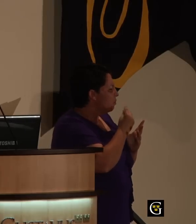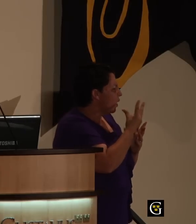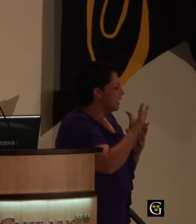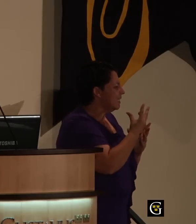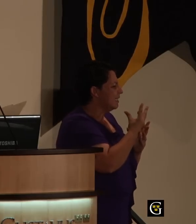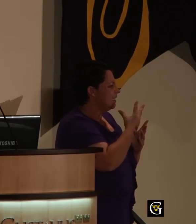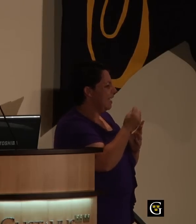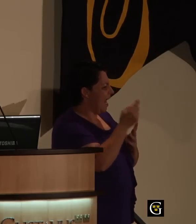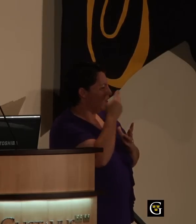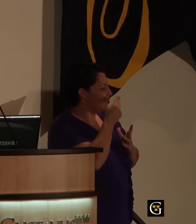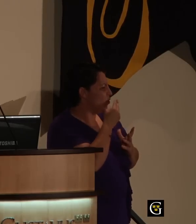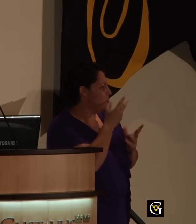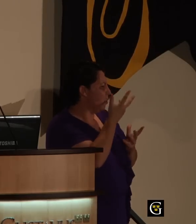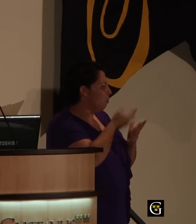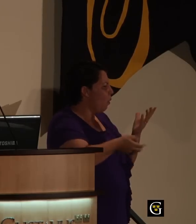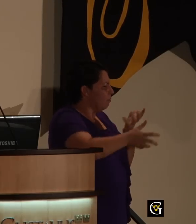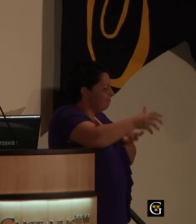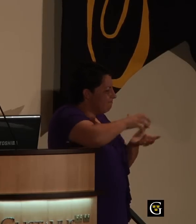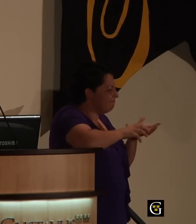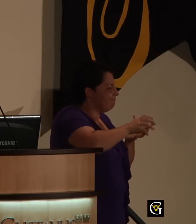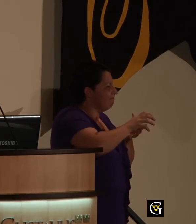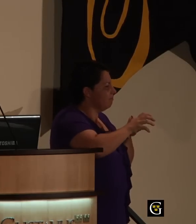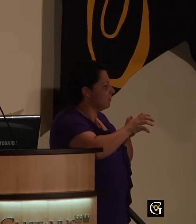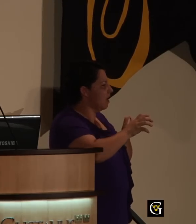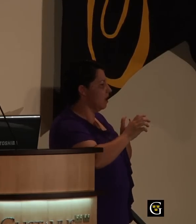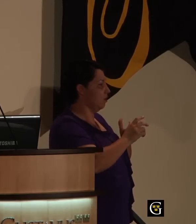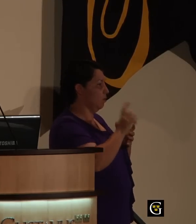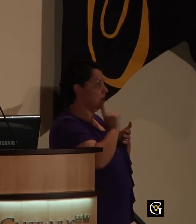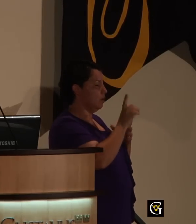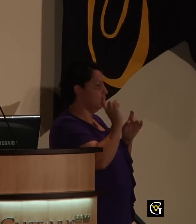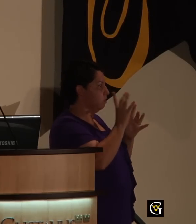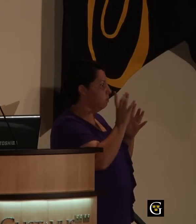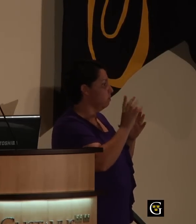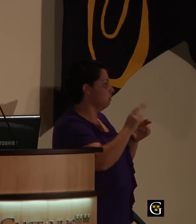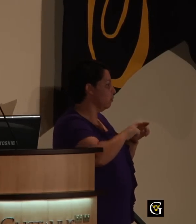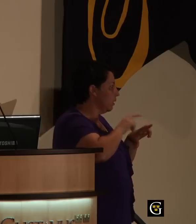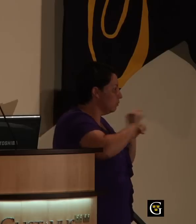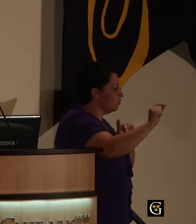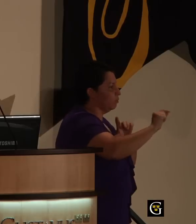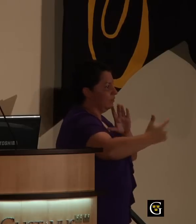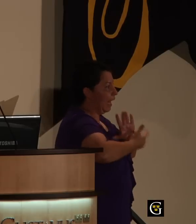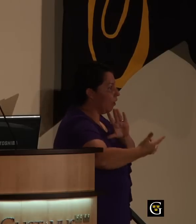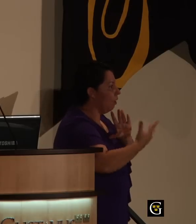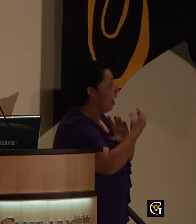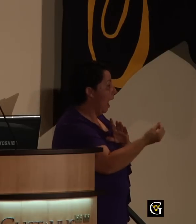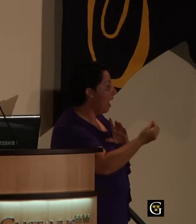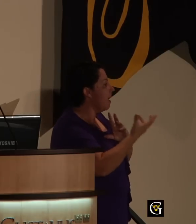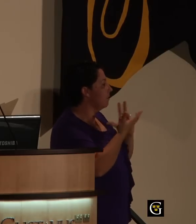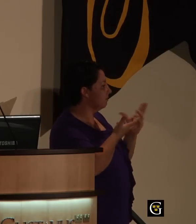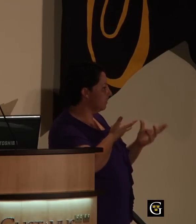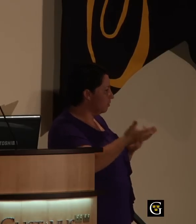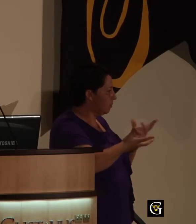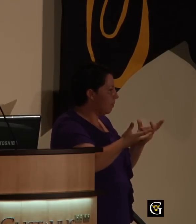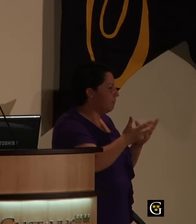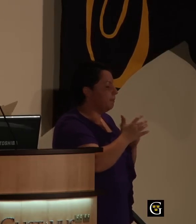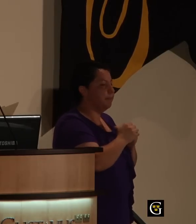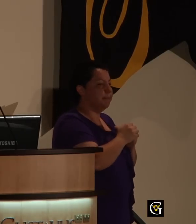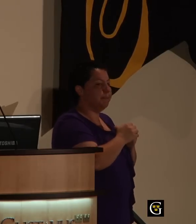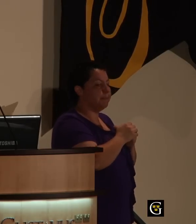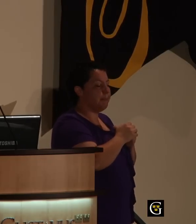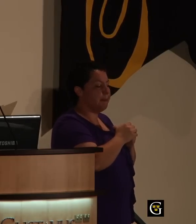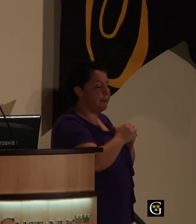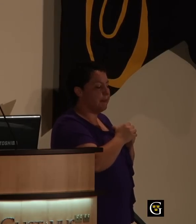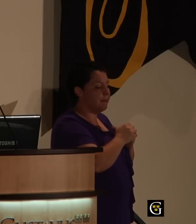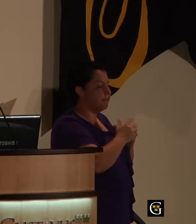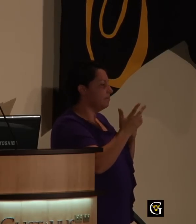and between the highly technical and the profoundly introspective. All admiring as he moved seamlessly